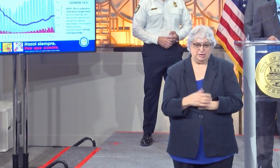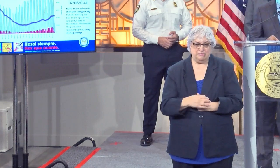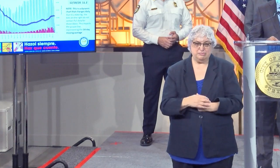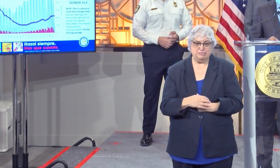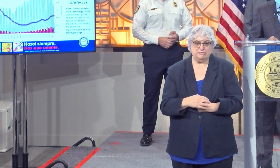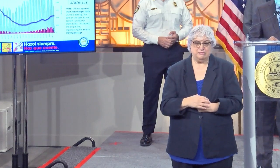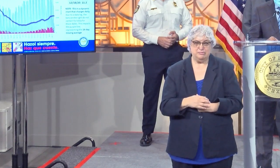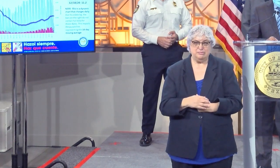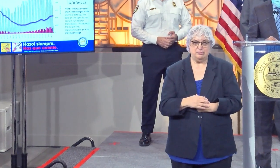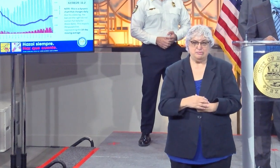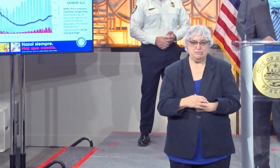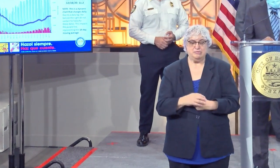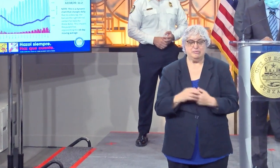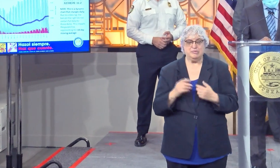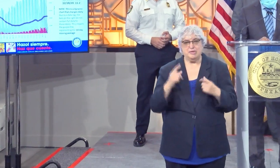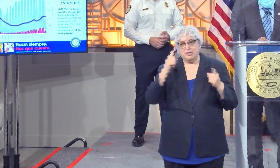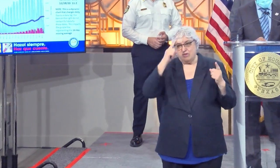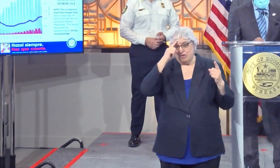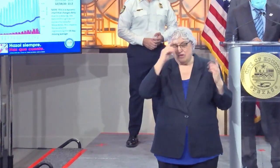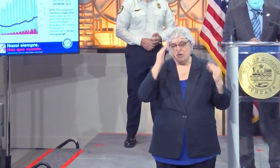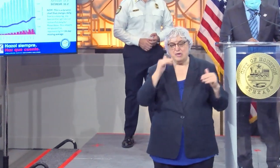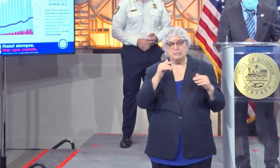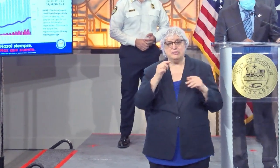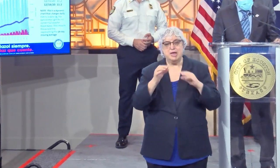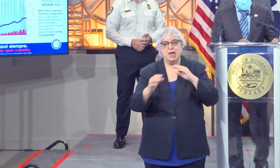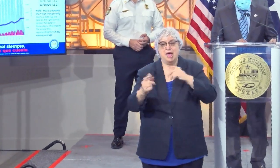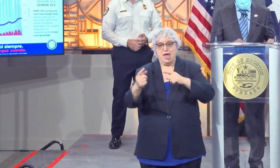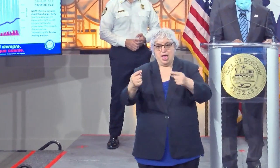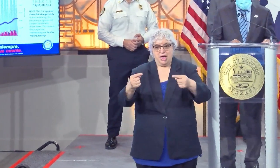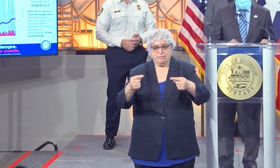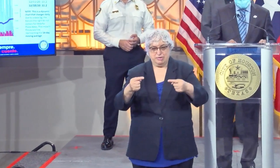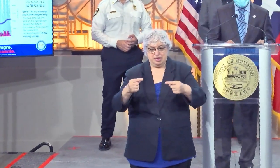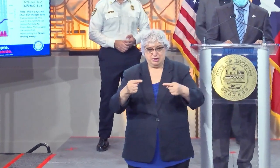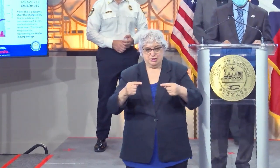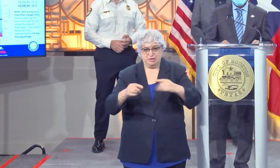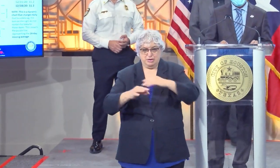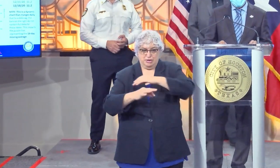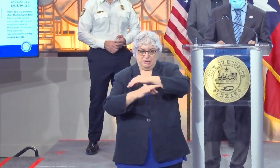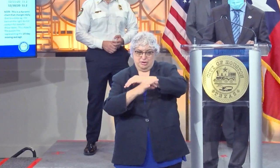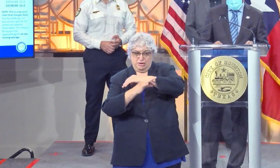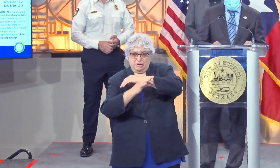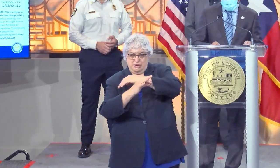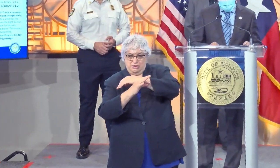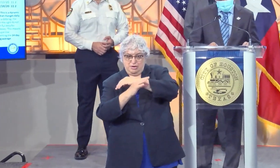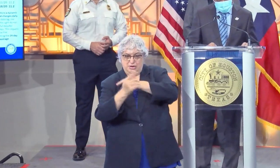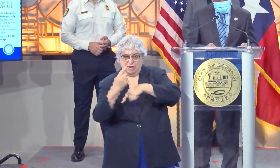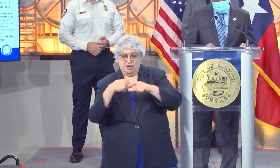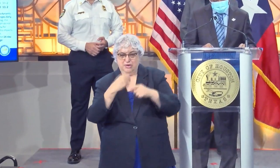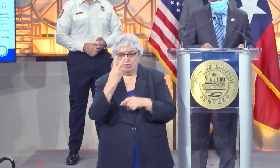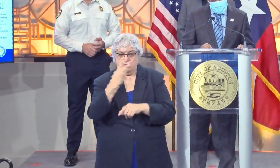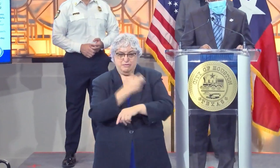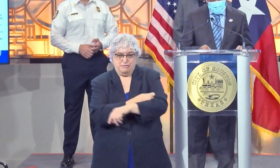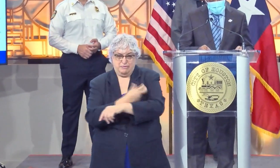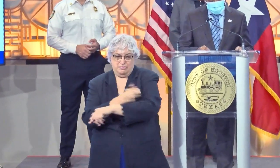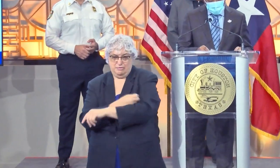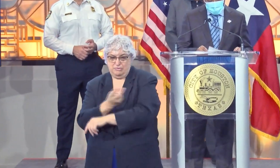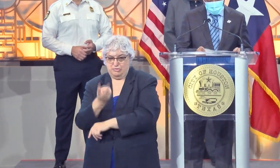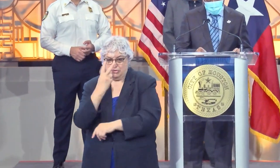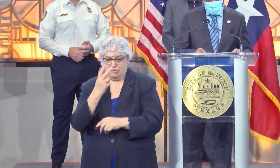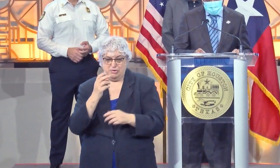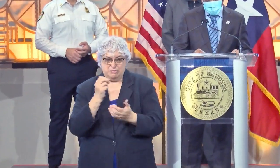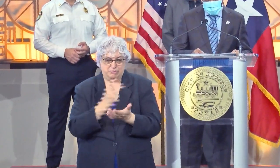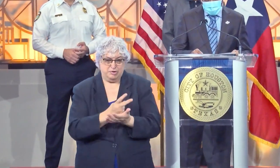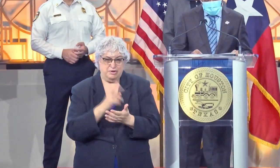There is, of course, hope on the horizon with the approval now of 2 vaccines. This